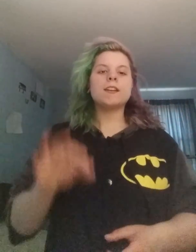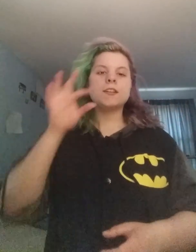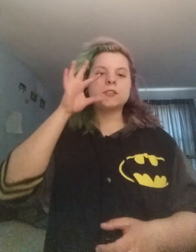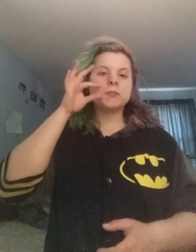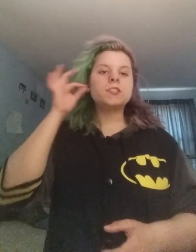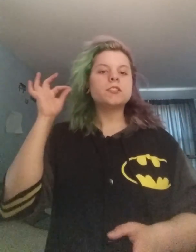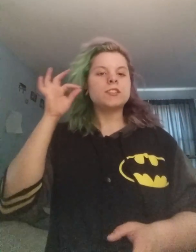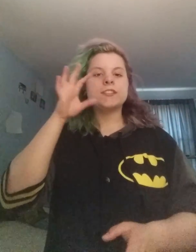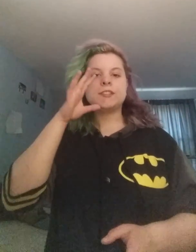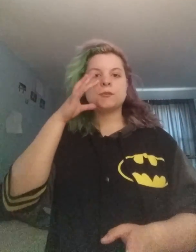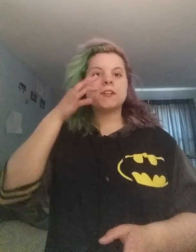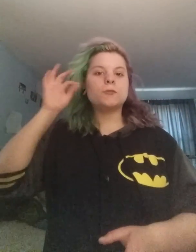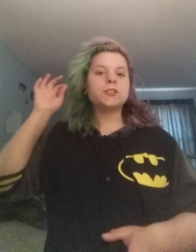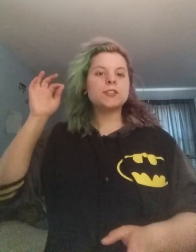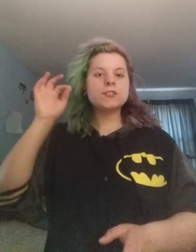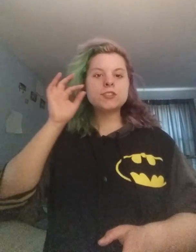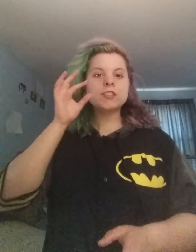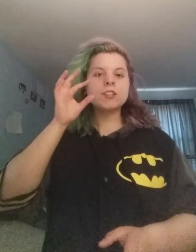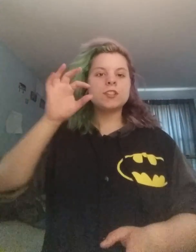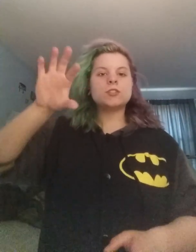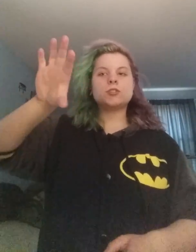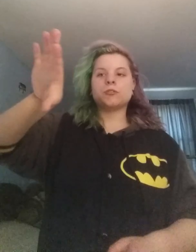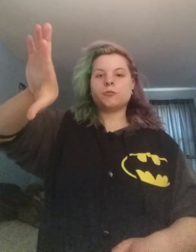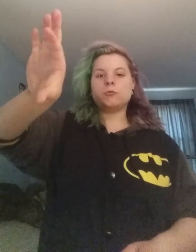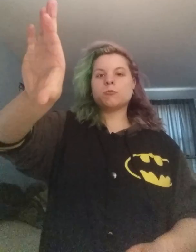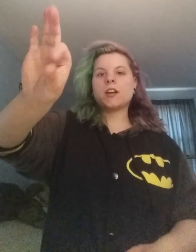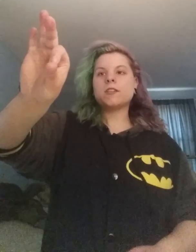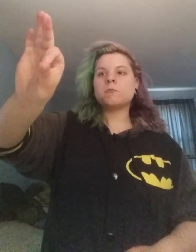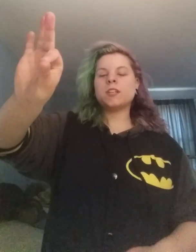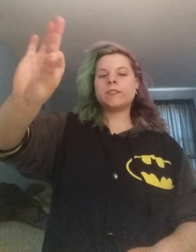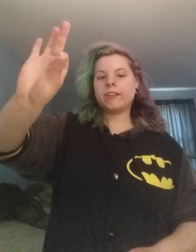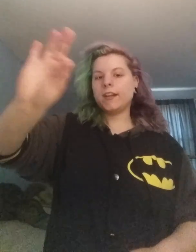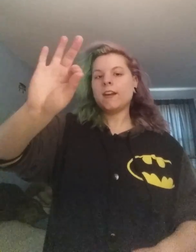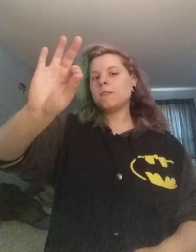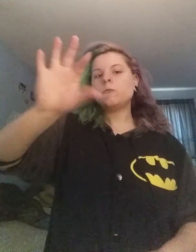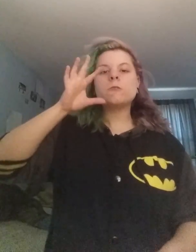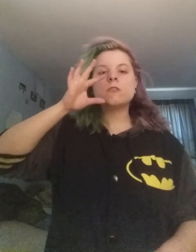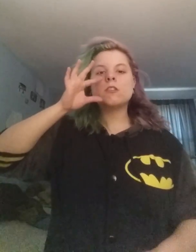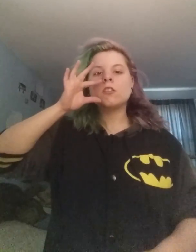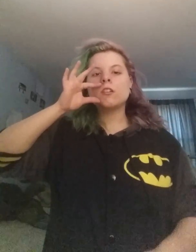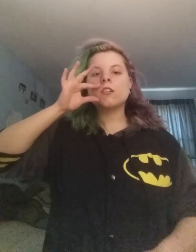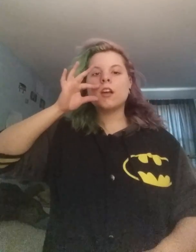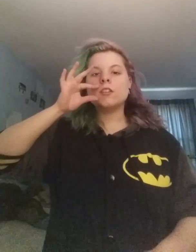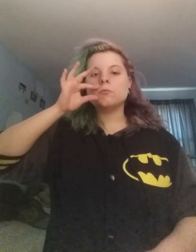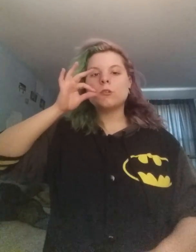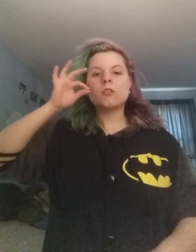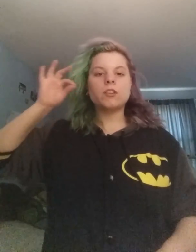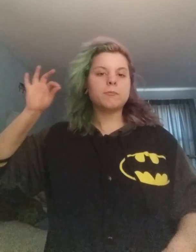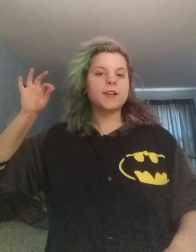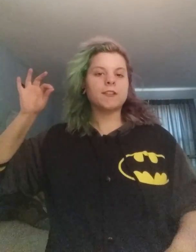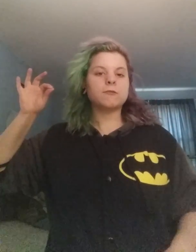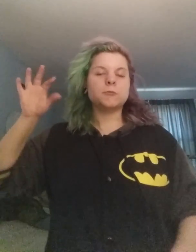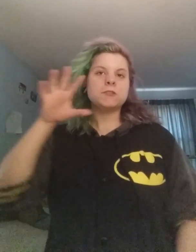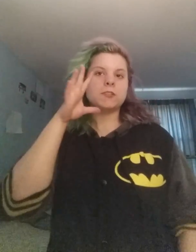it's basically like you have whiskers so you kind of make like an f and you pull it back from your